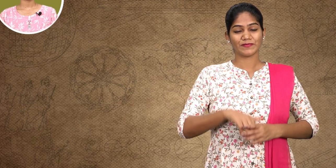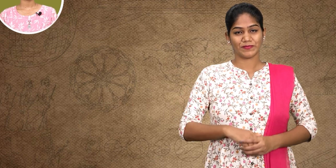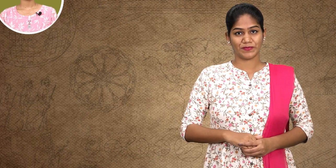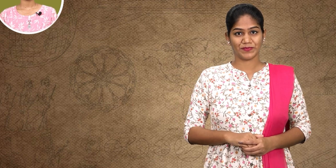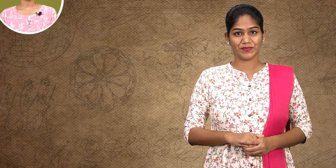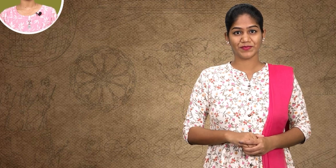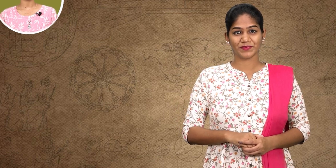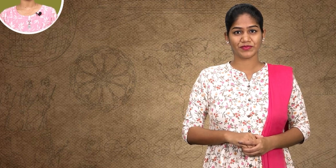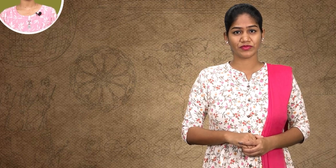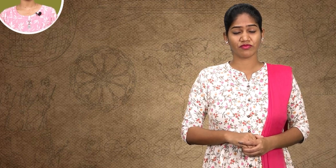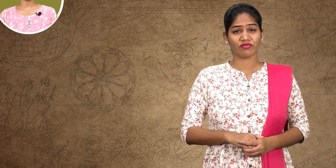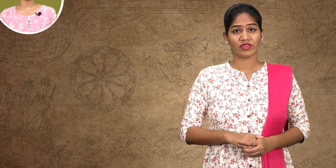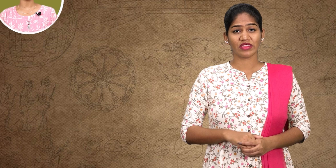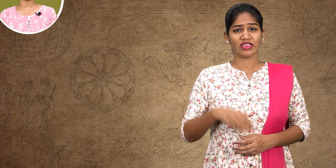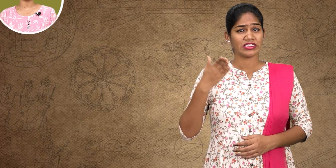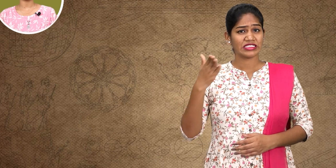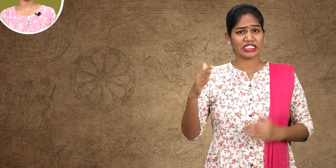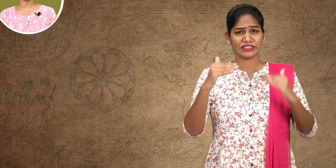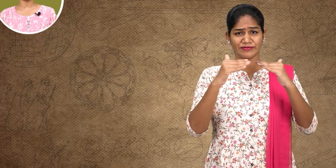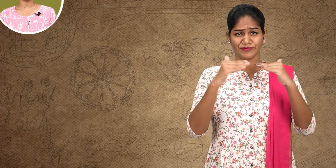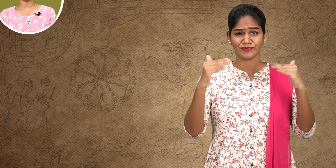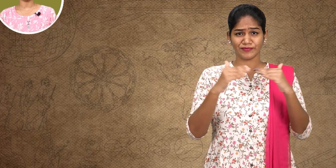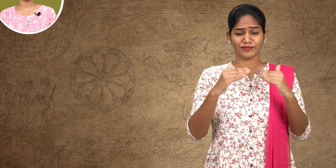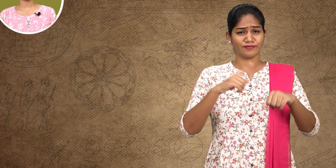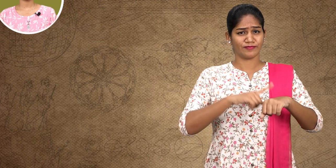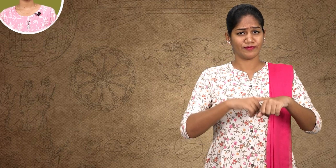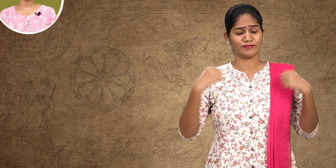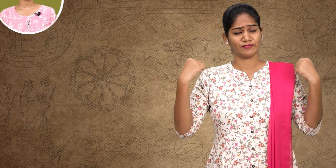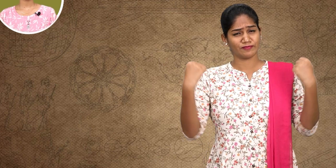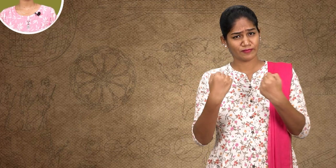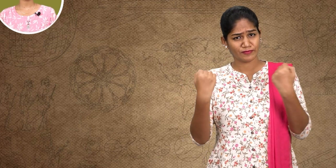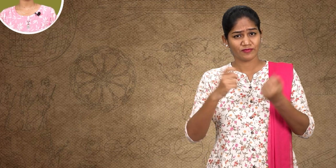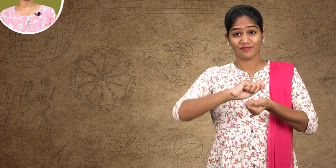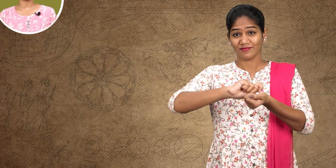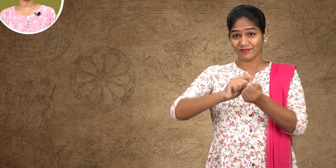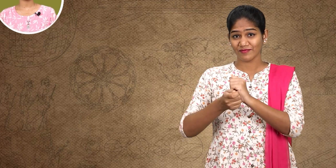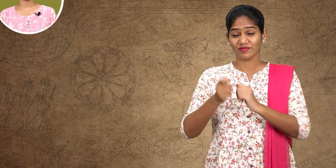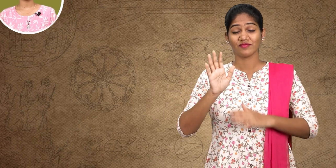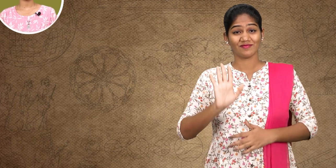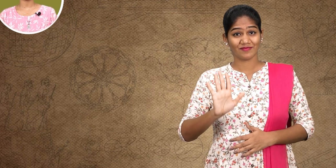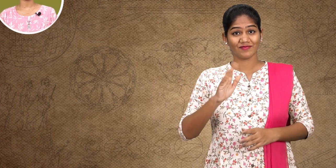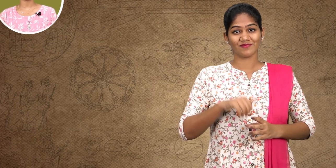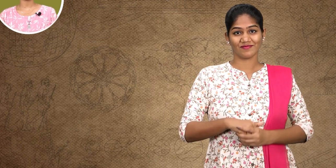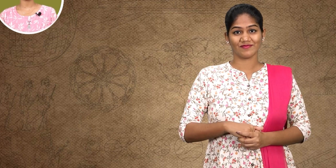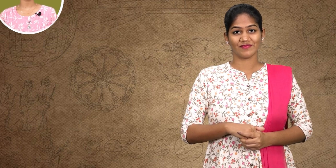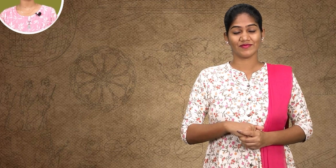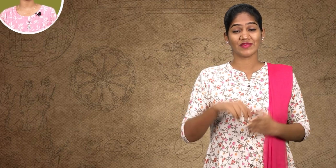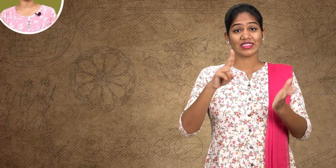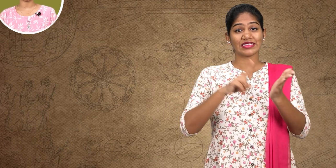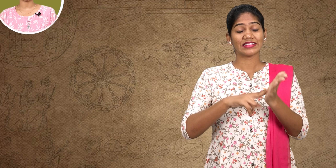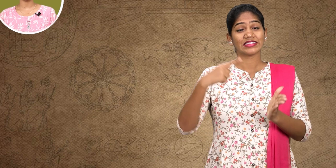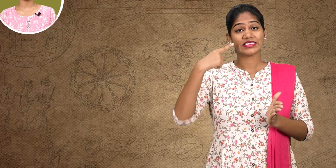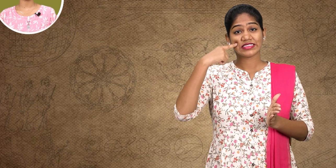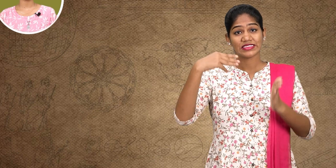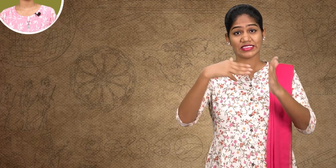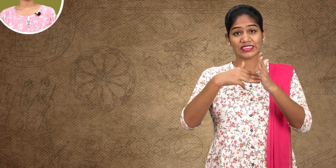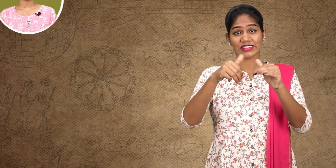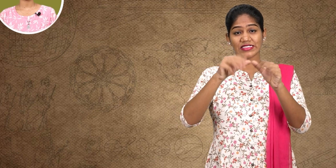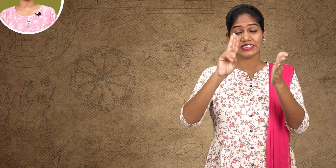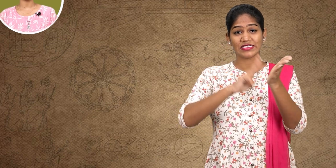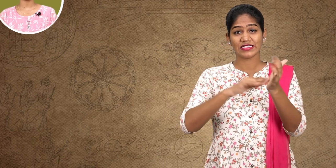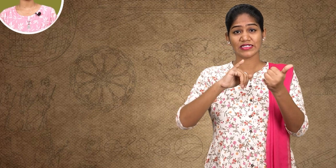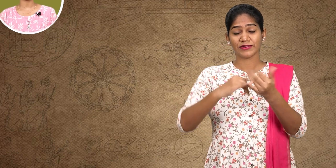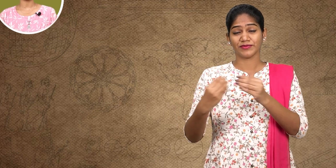there were equal reform movements taking place in Nizam's dominions